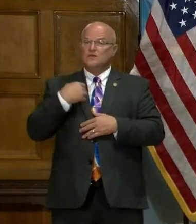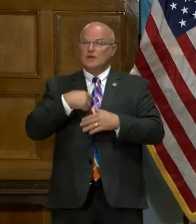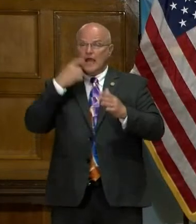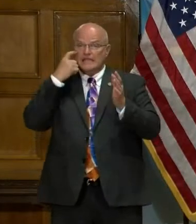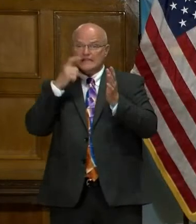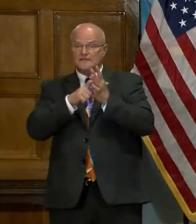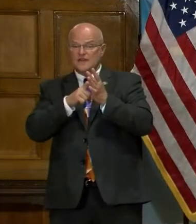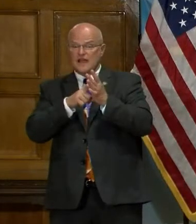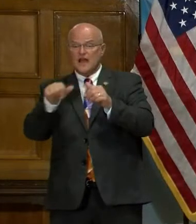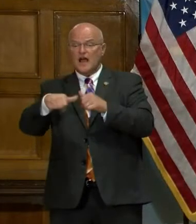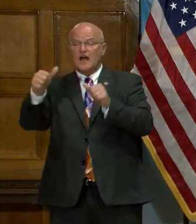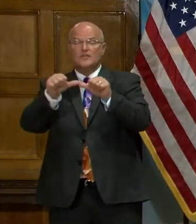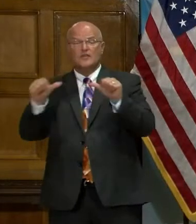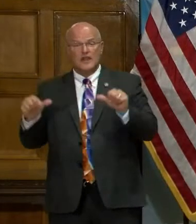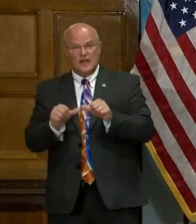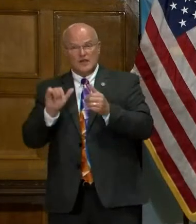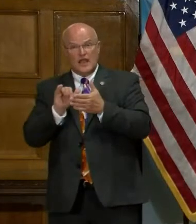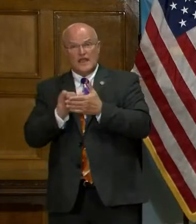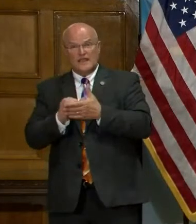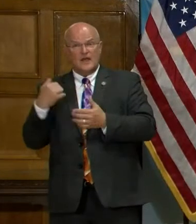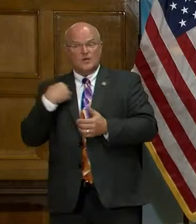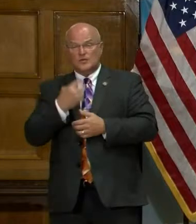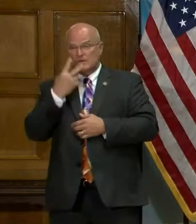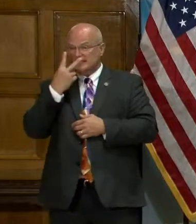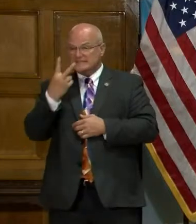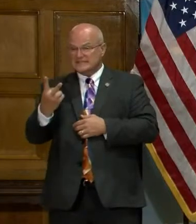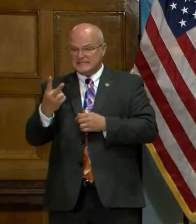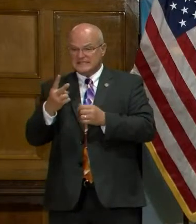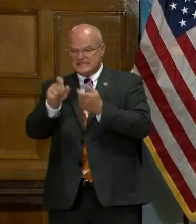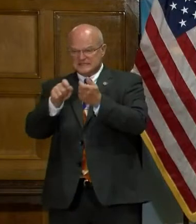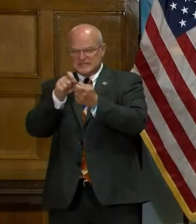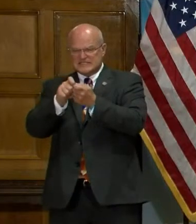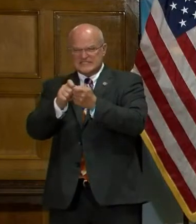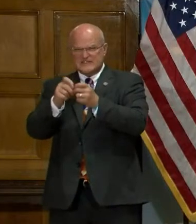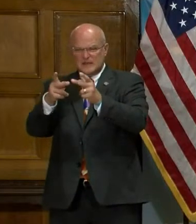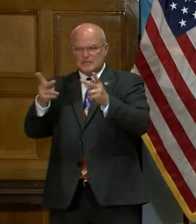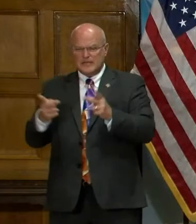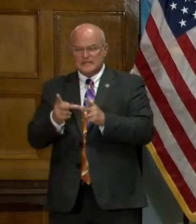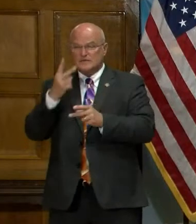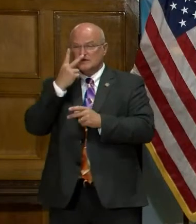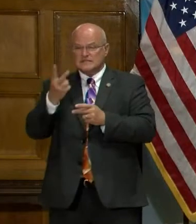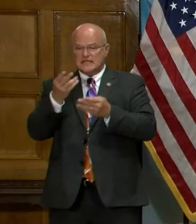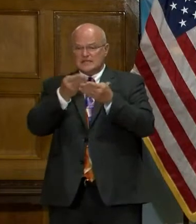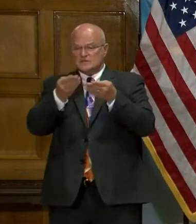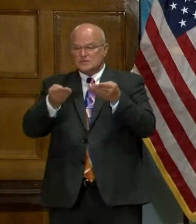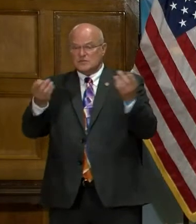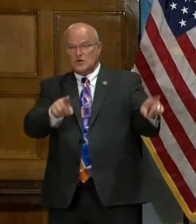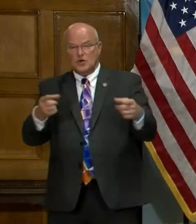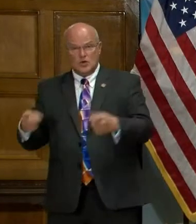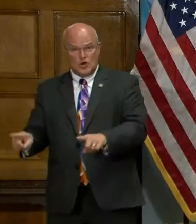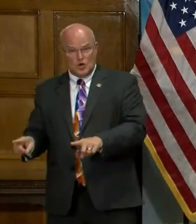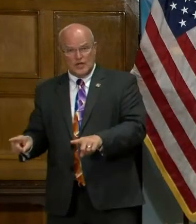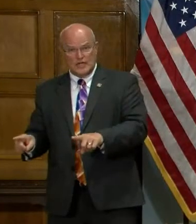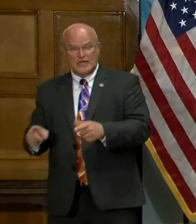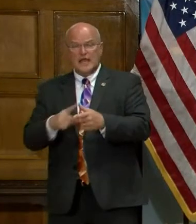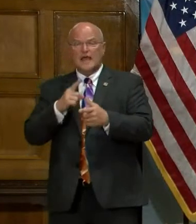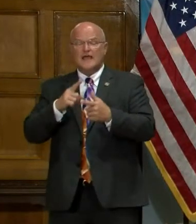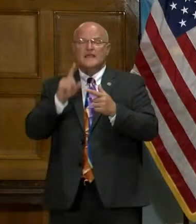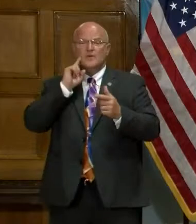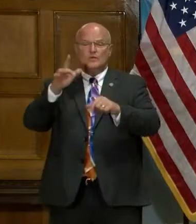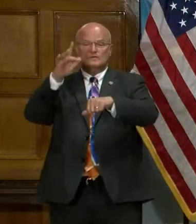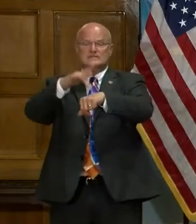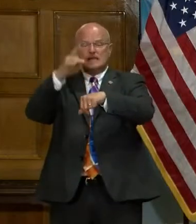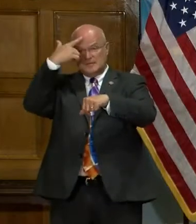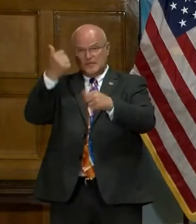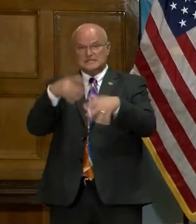identify additional areas that are where we're seeing specific venues where we're seeing transmission occurring, then we'll highlight